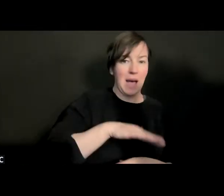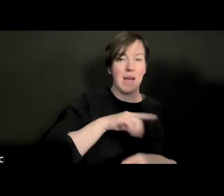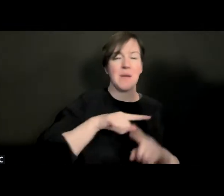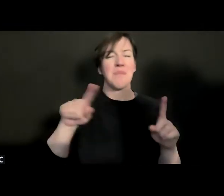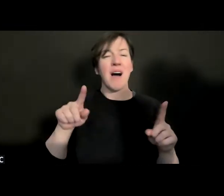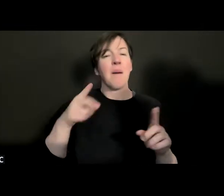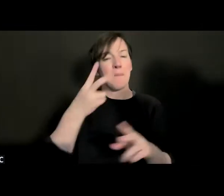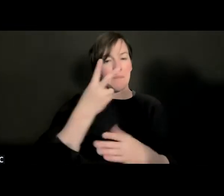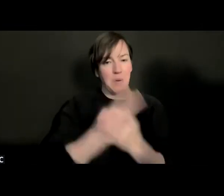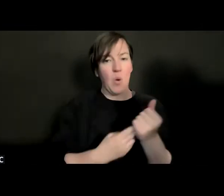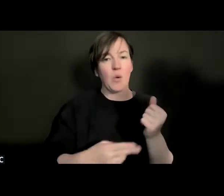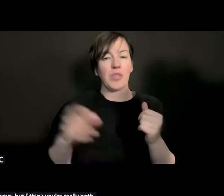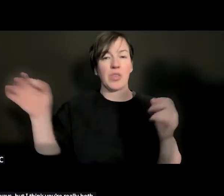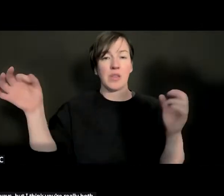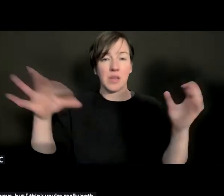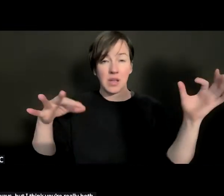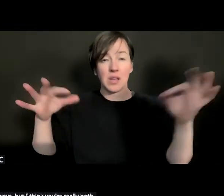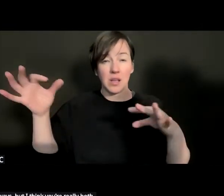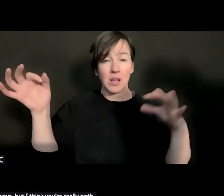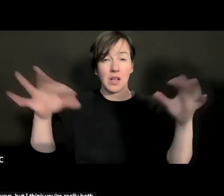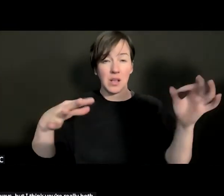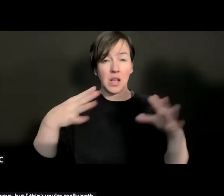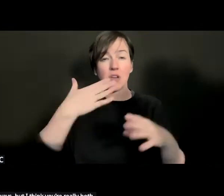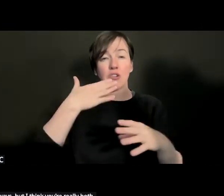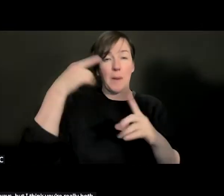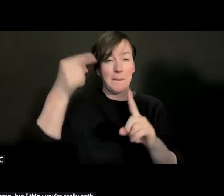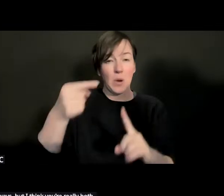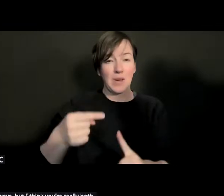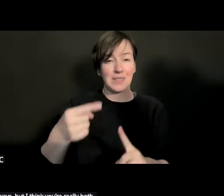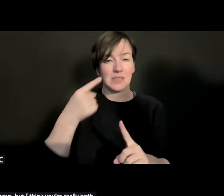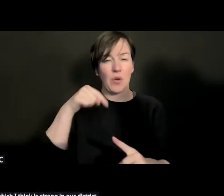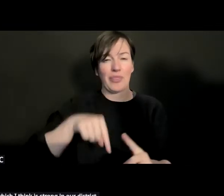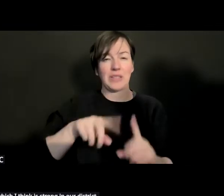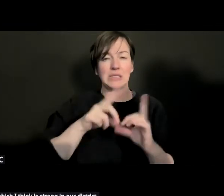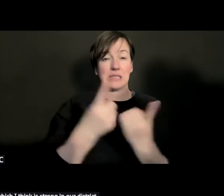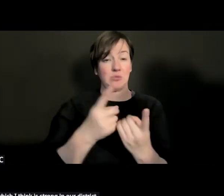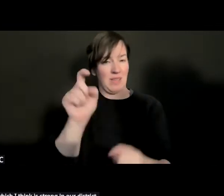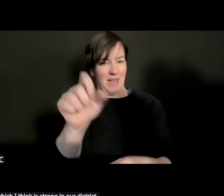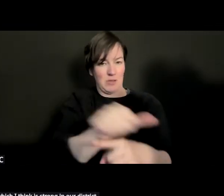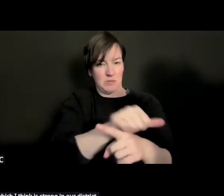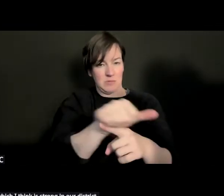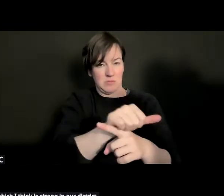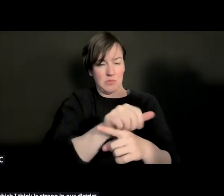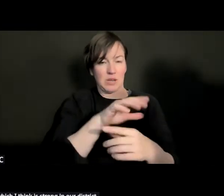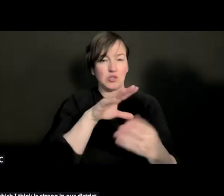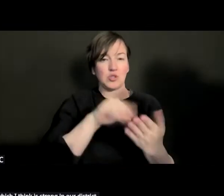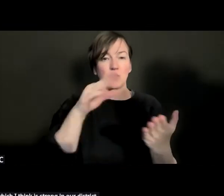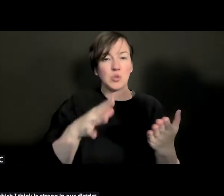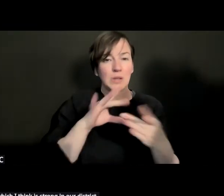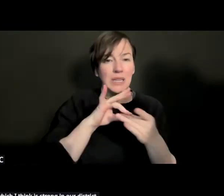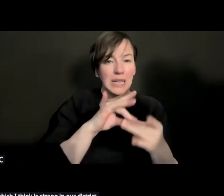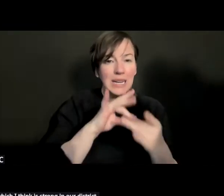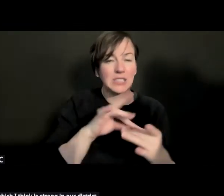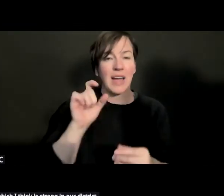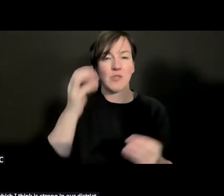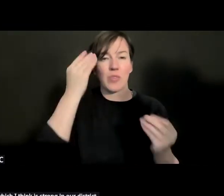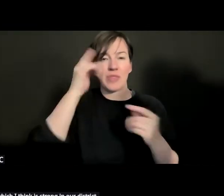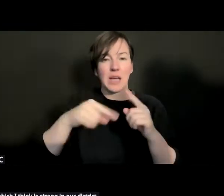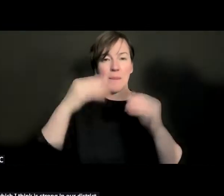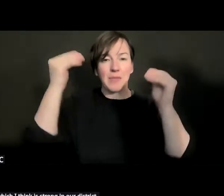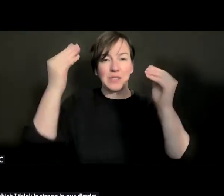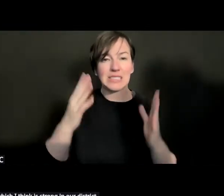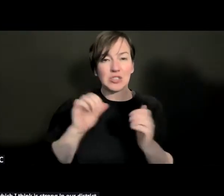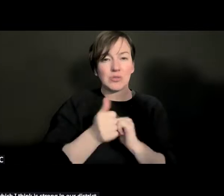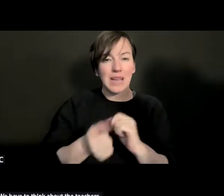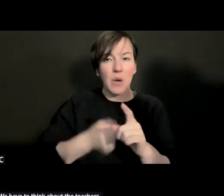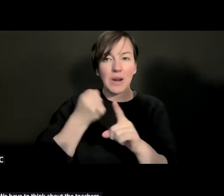bringing up some very important points, which I think is strong in our district, is we have to work on student connection. We have to think about the teachers and how it's going to